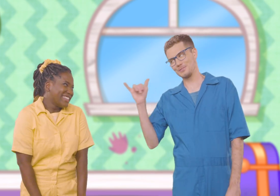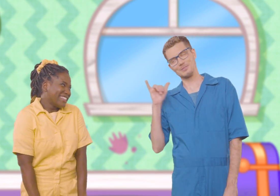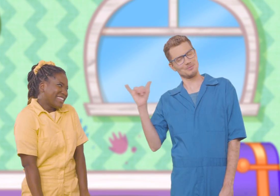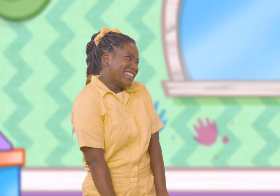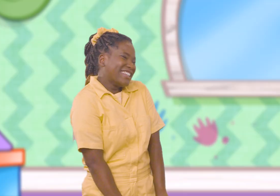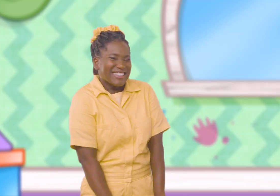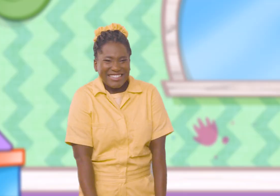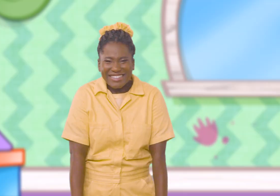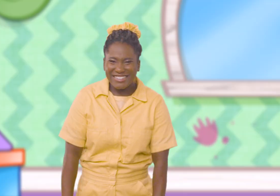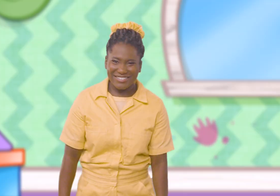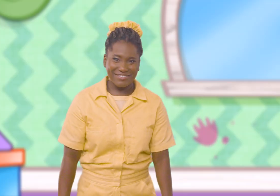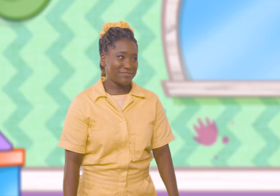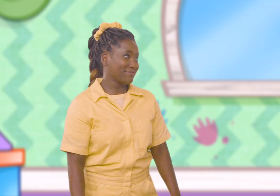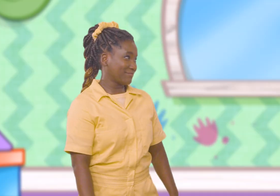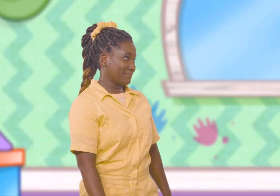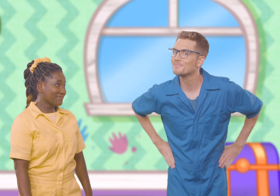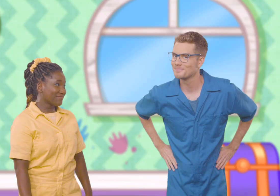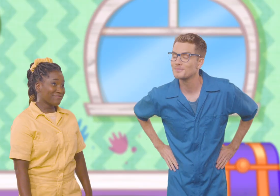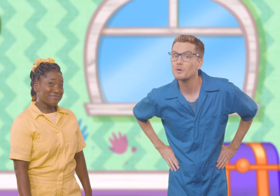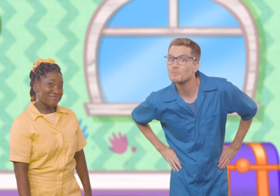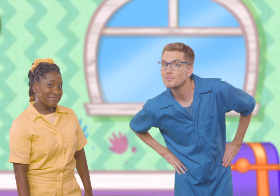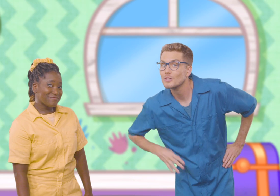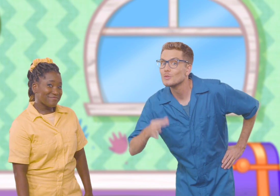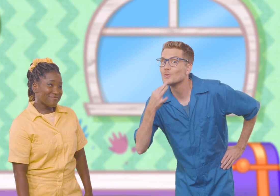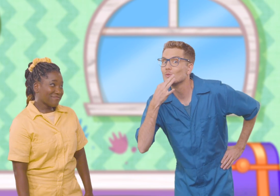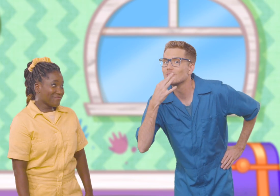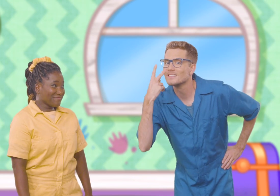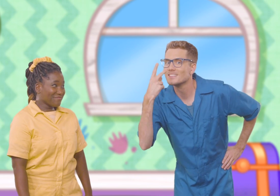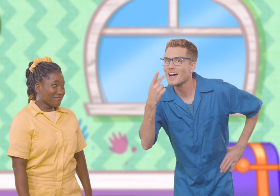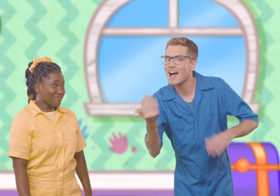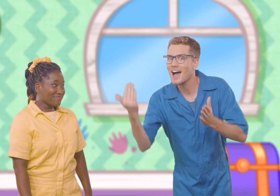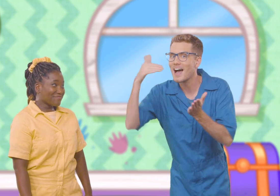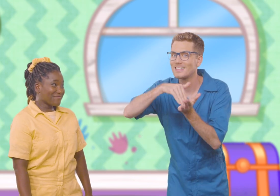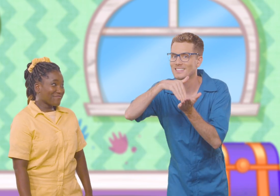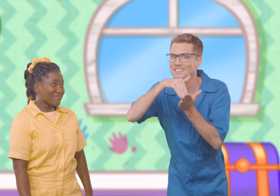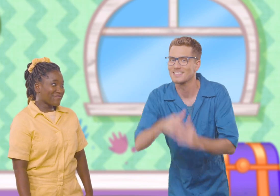too. We'll see you again next time.